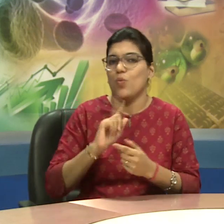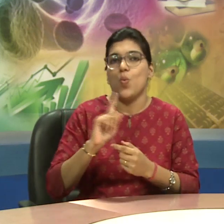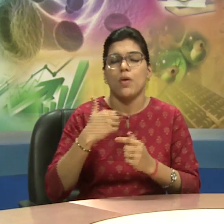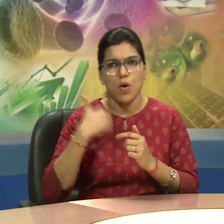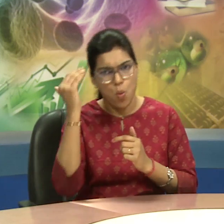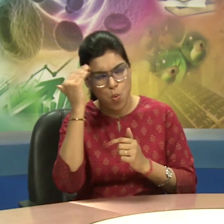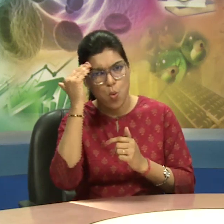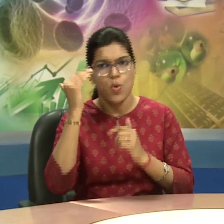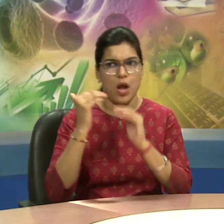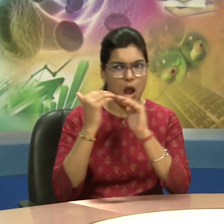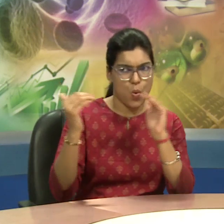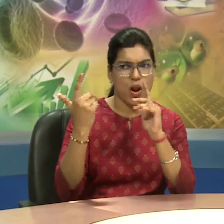right. You should be